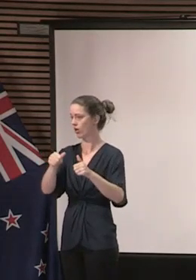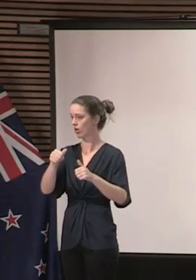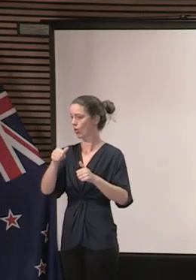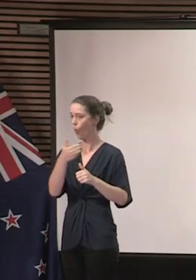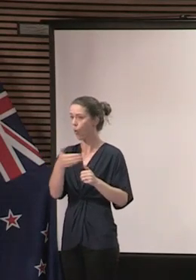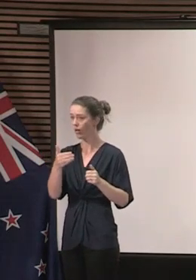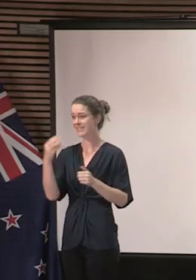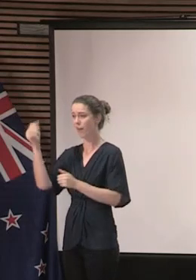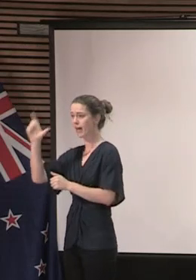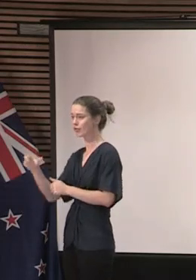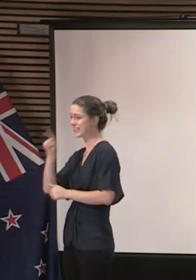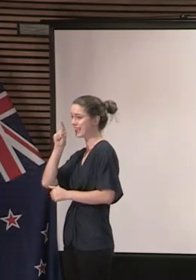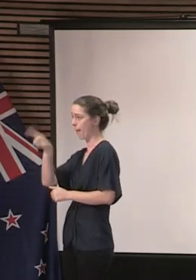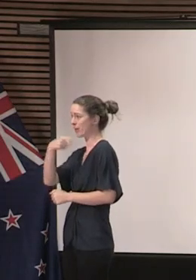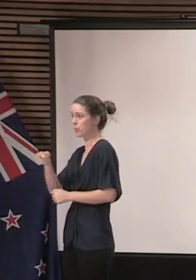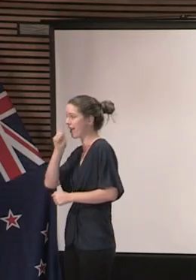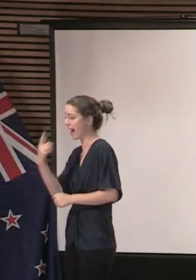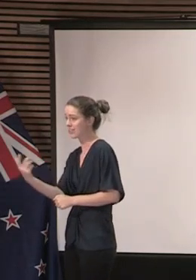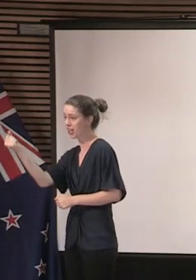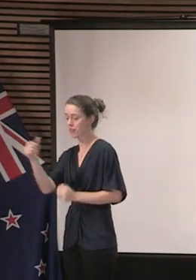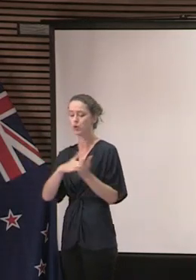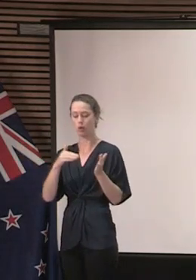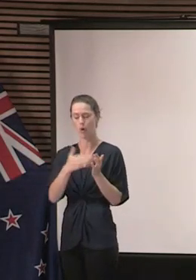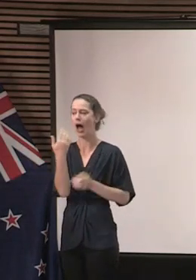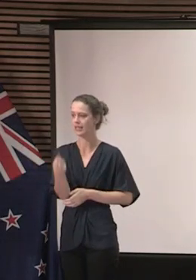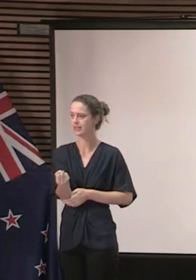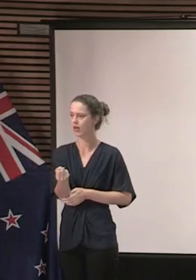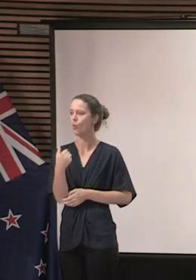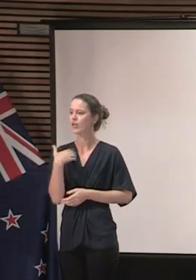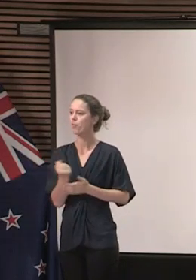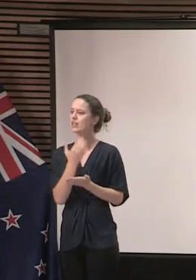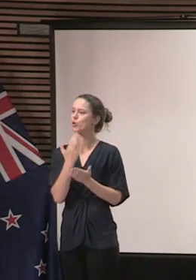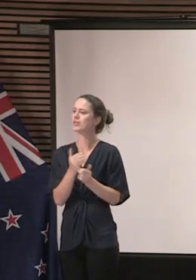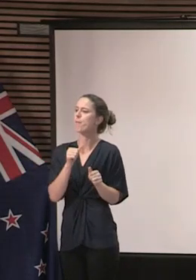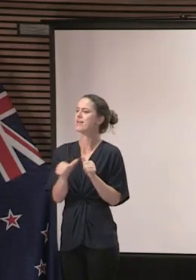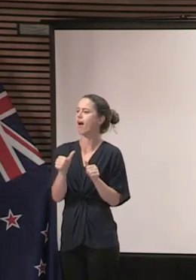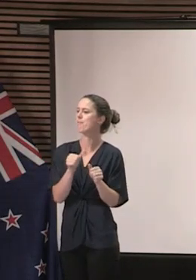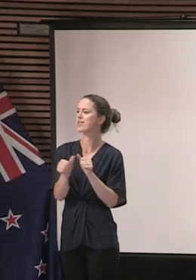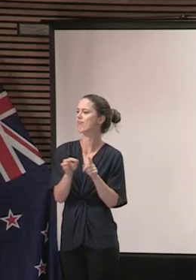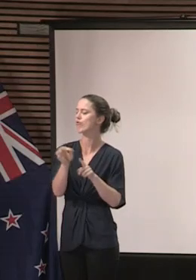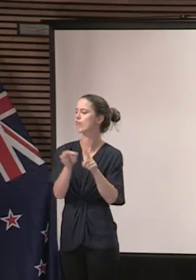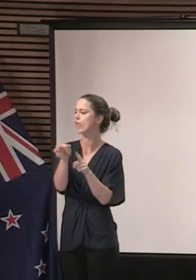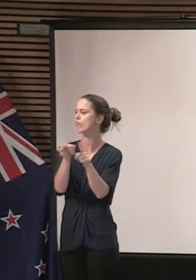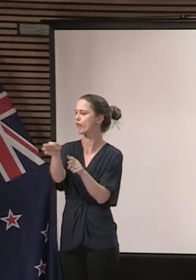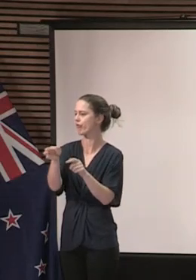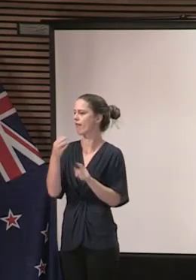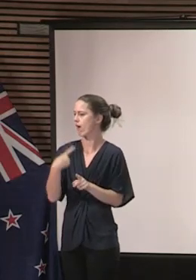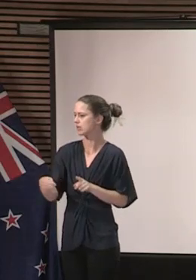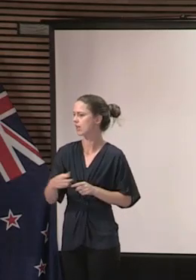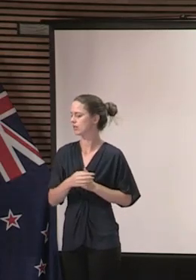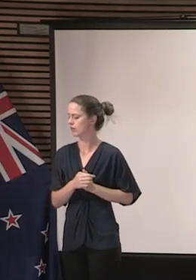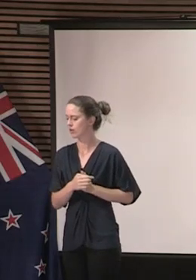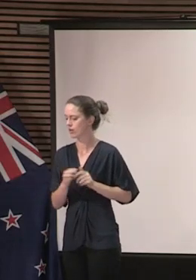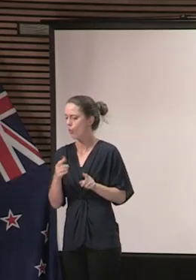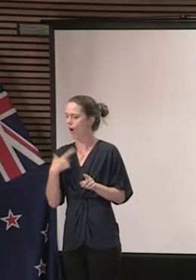trace. Some countries don't even have that. What we want is to make sure that we just get better and better and better, because it's one of